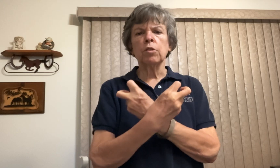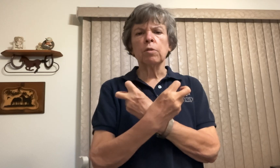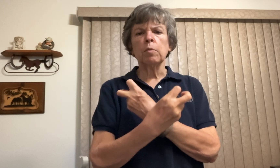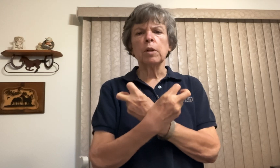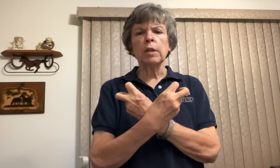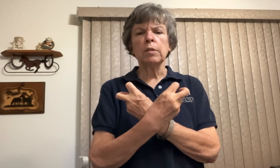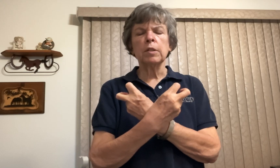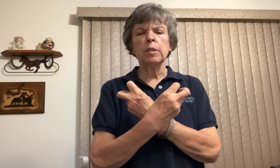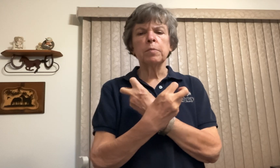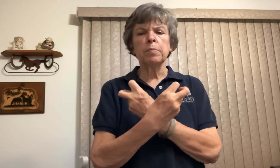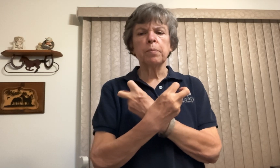generally what I see.